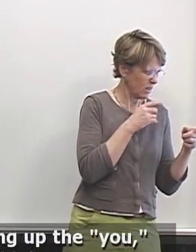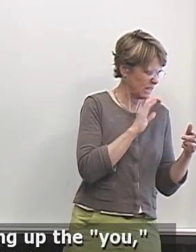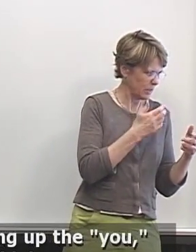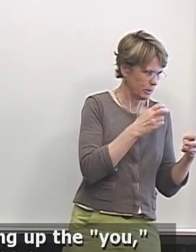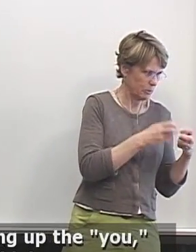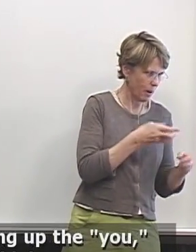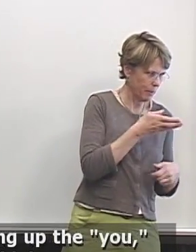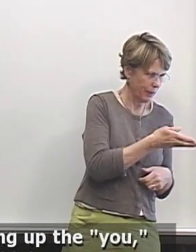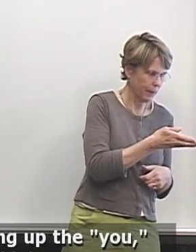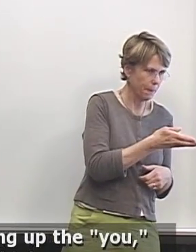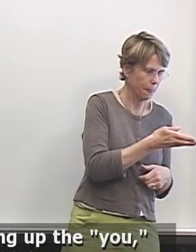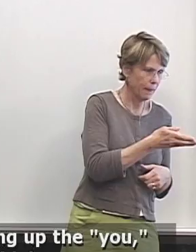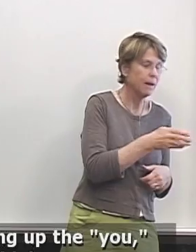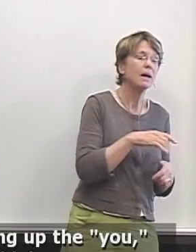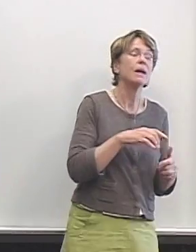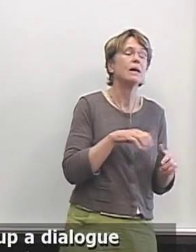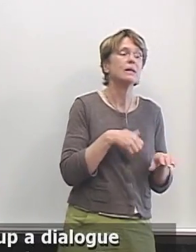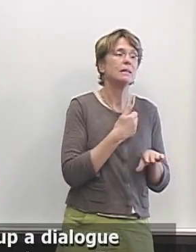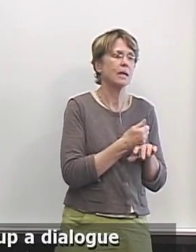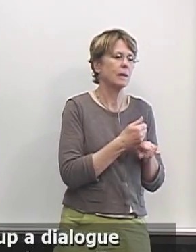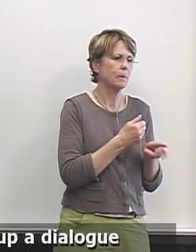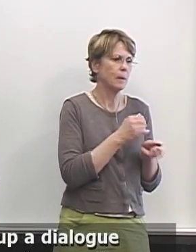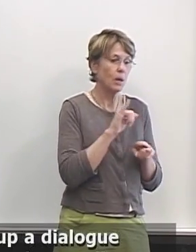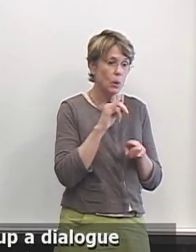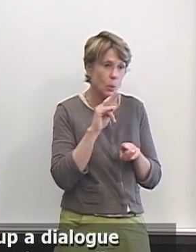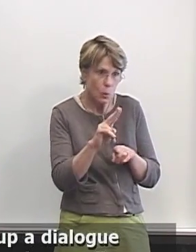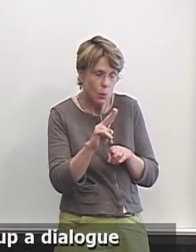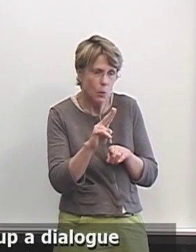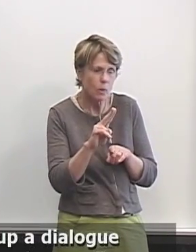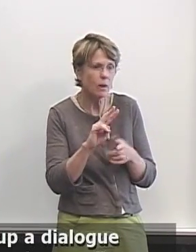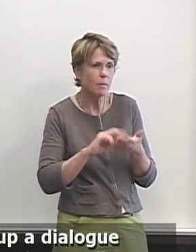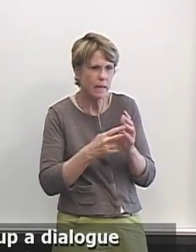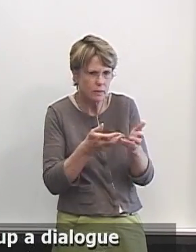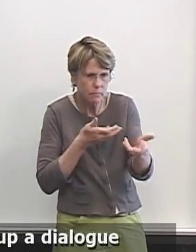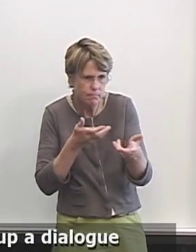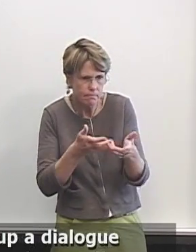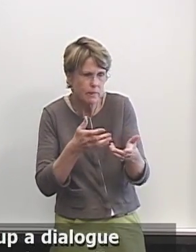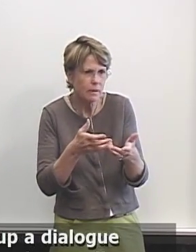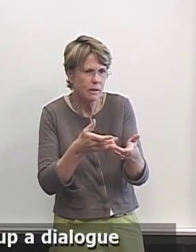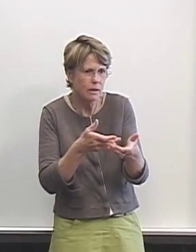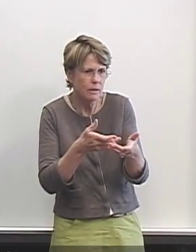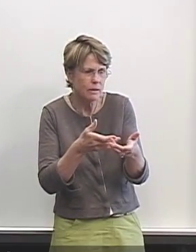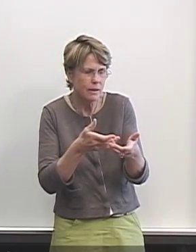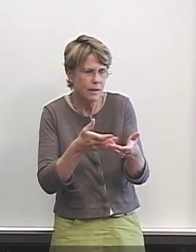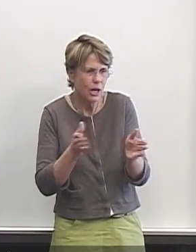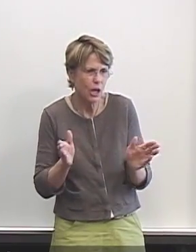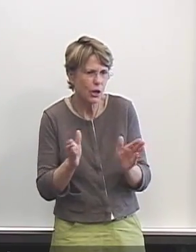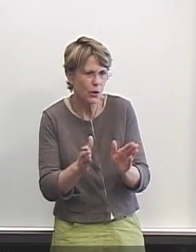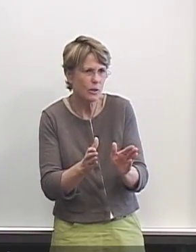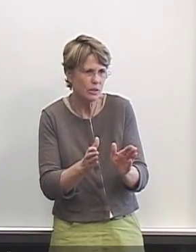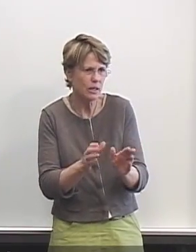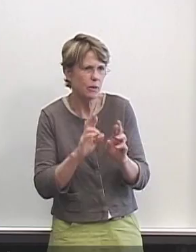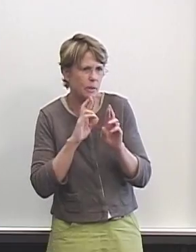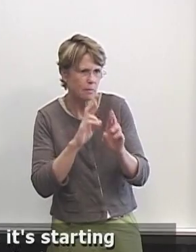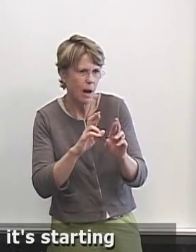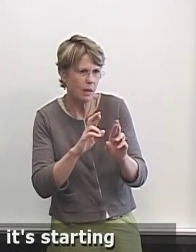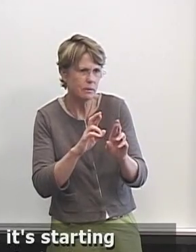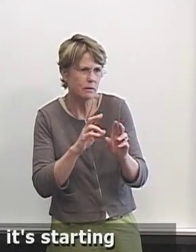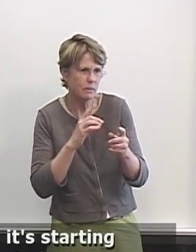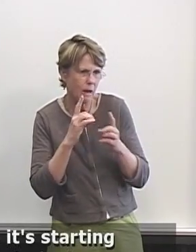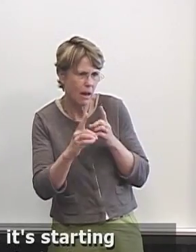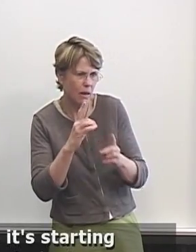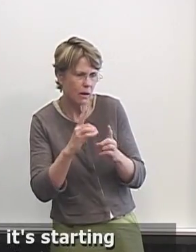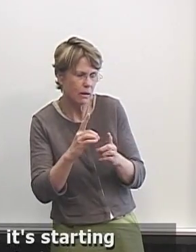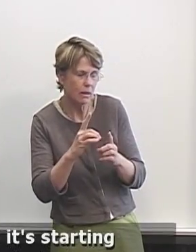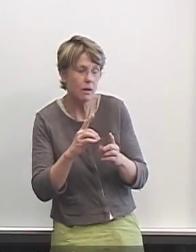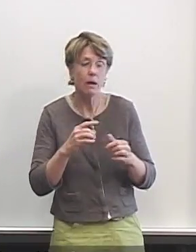mean, setting up the you, I think, is setting up a dialogue and encouraging really a personal response. And even starting with the